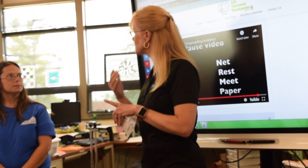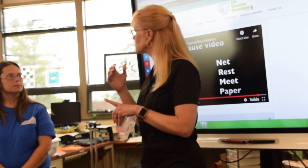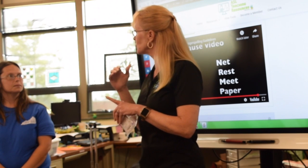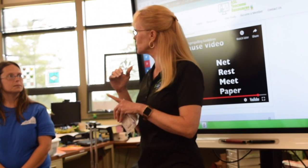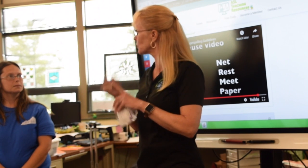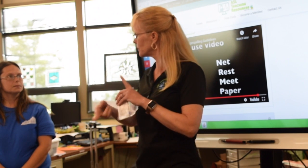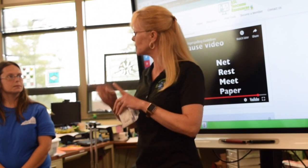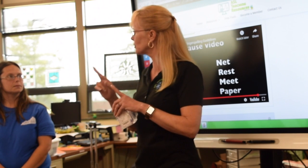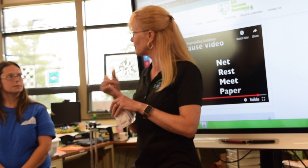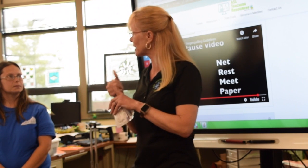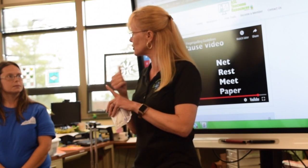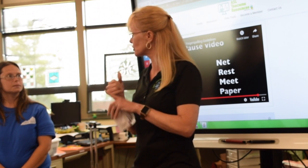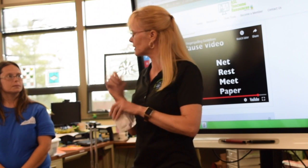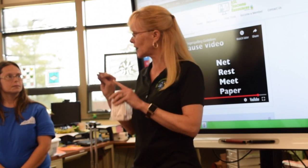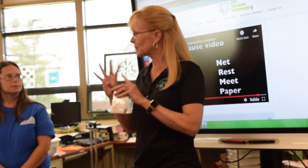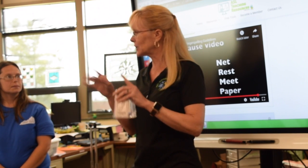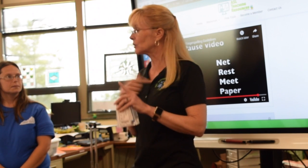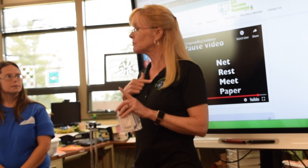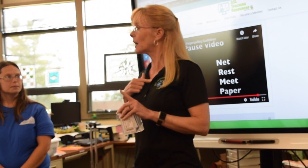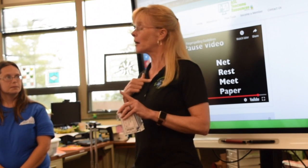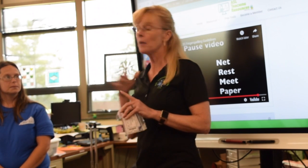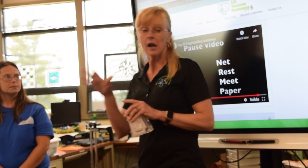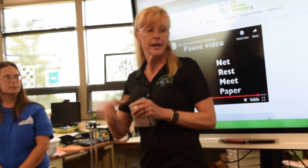to review, making sure that I'm clear.